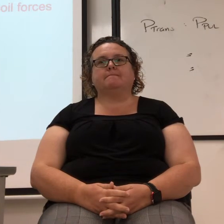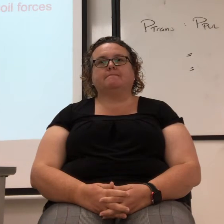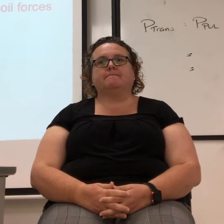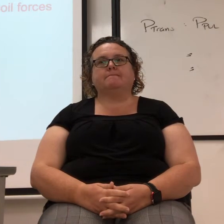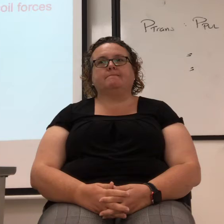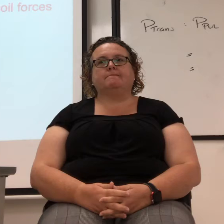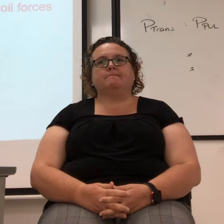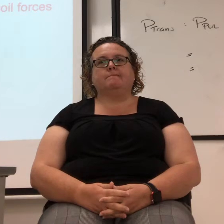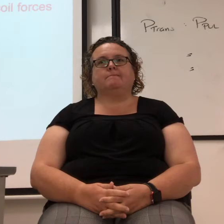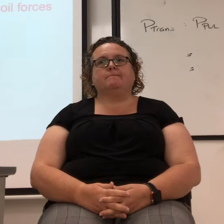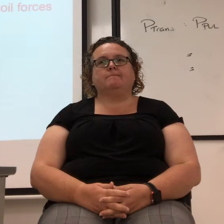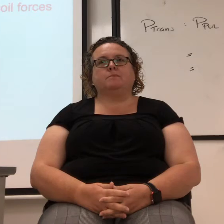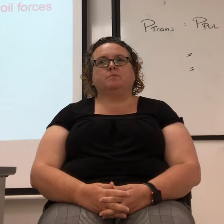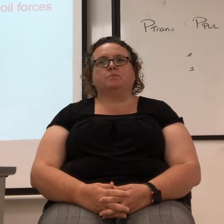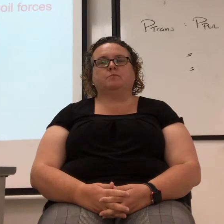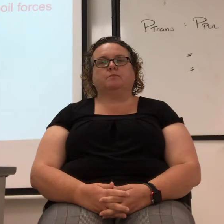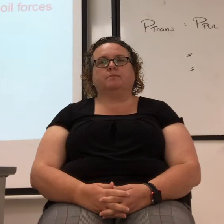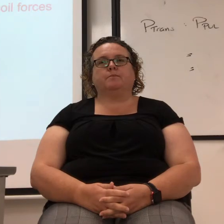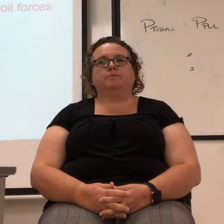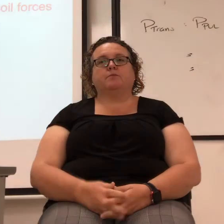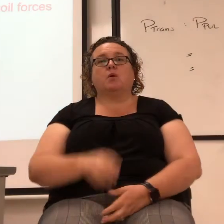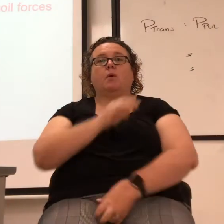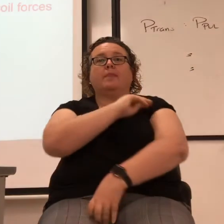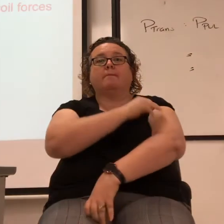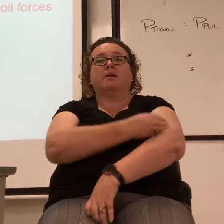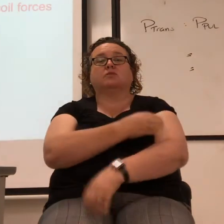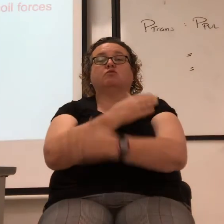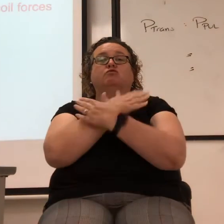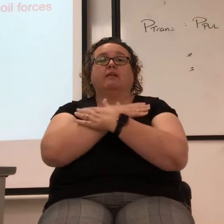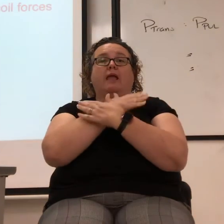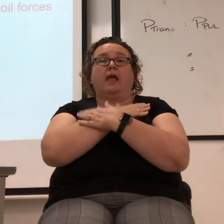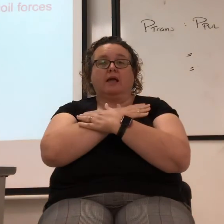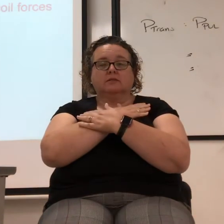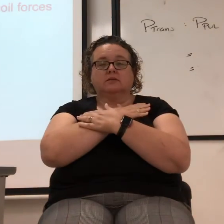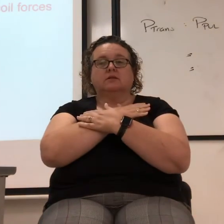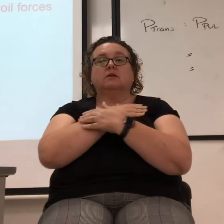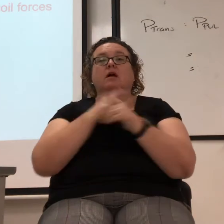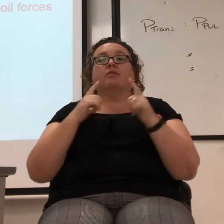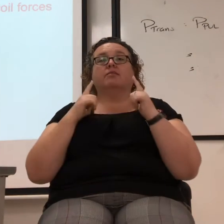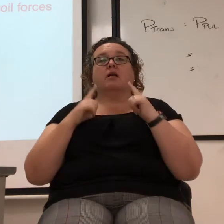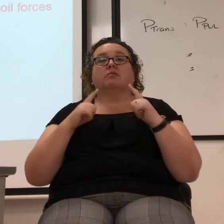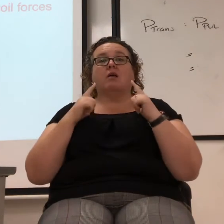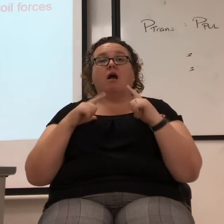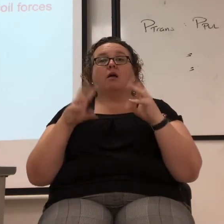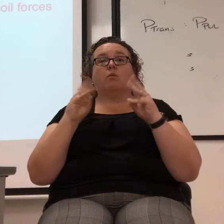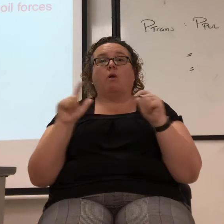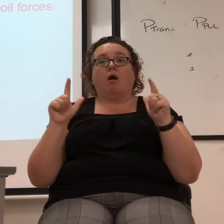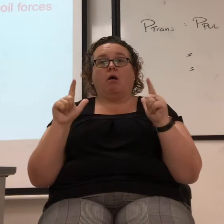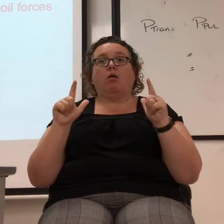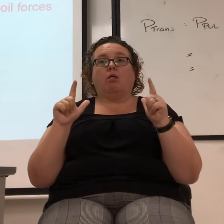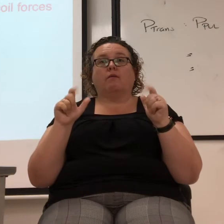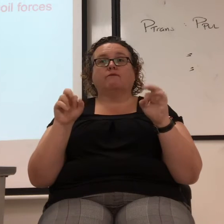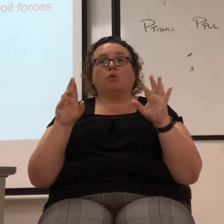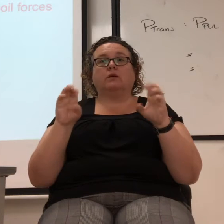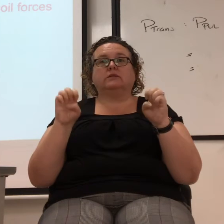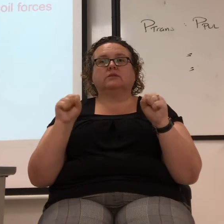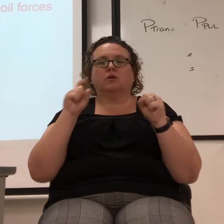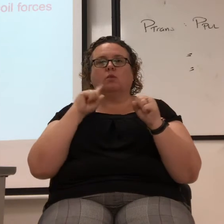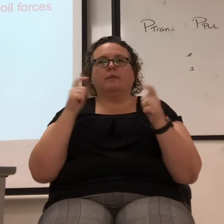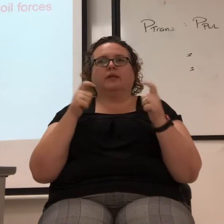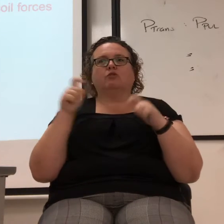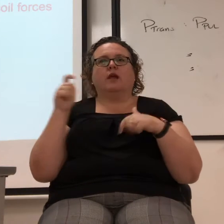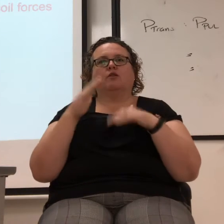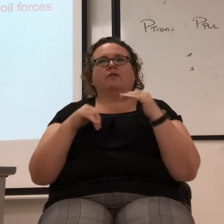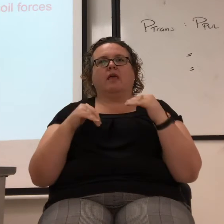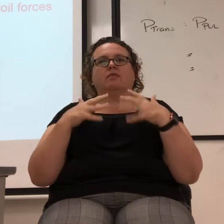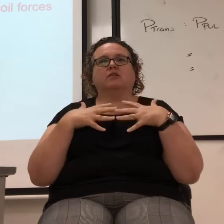Muscles relax. When the muscles of the chest relax, the lung wall forces will be greater than the chest